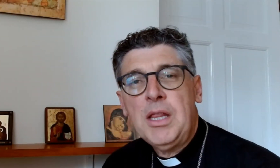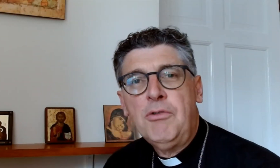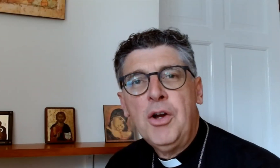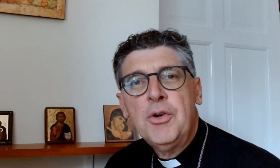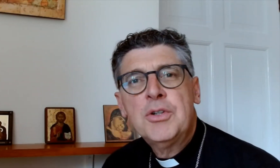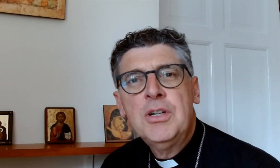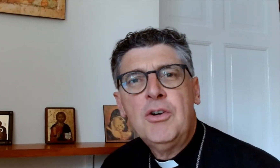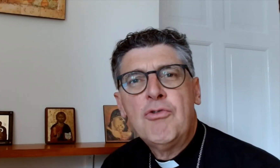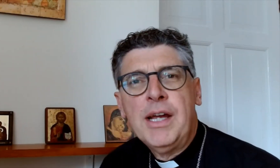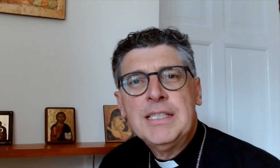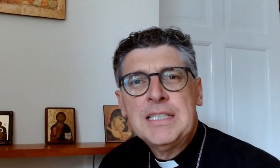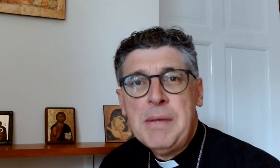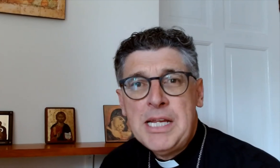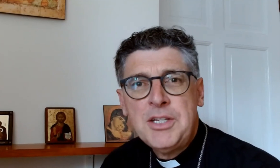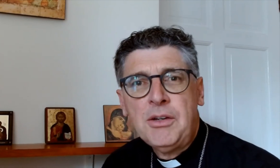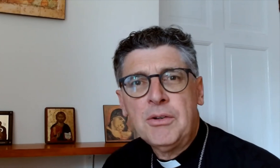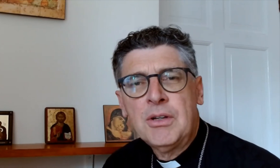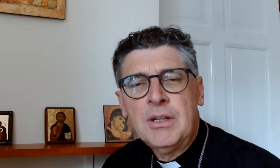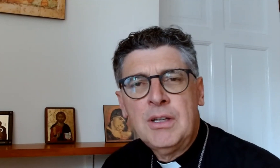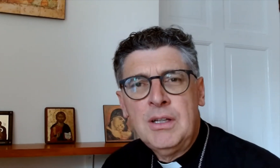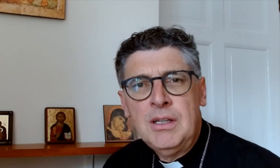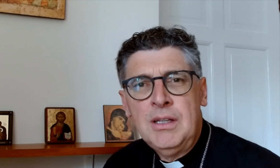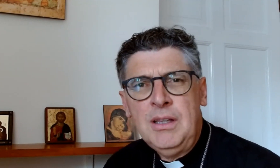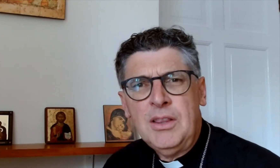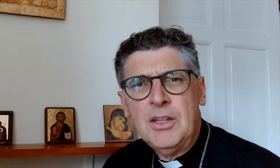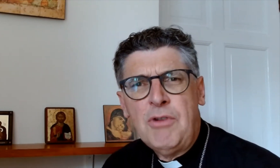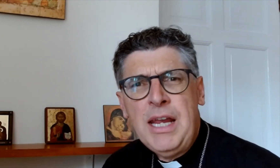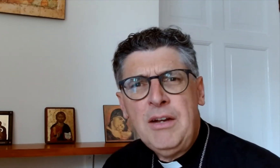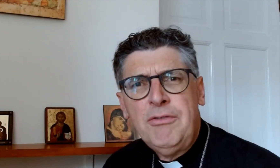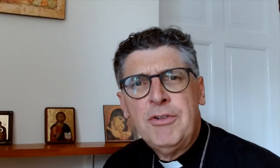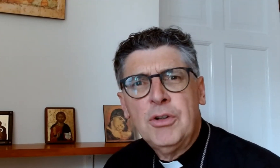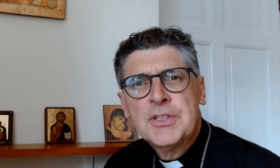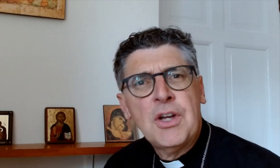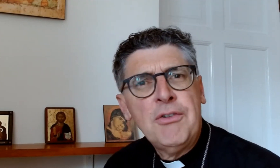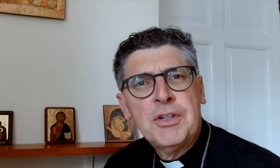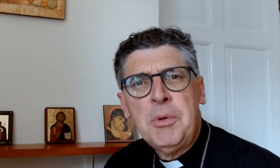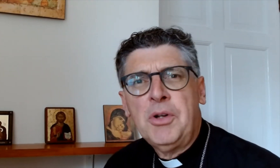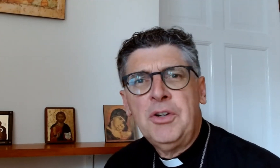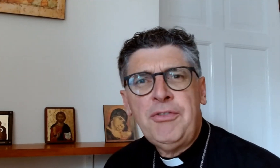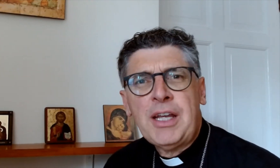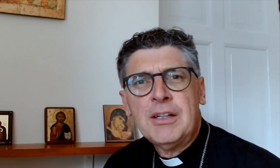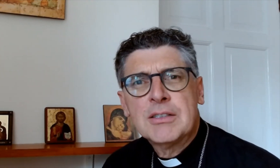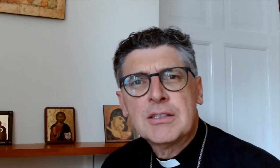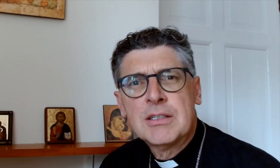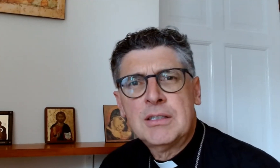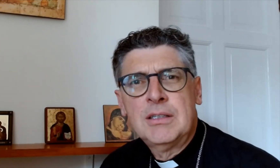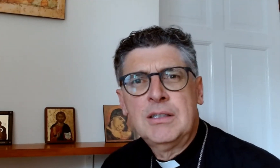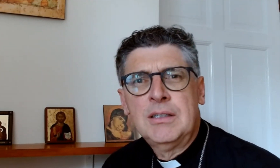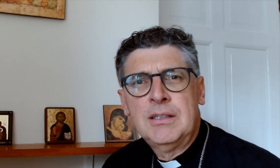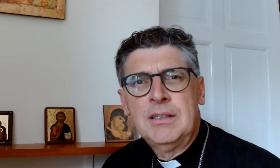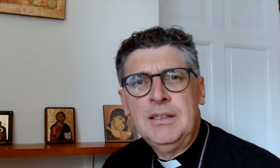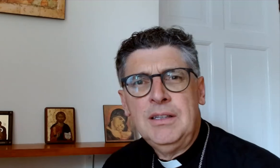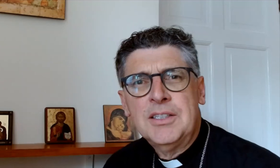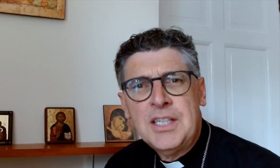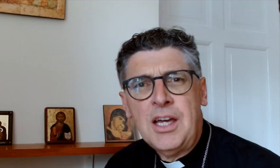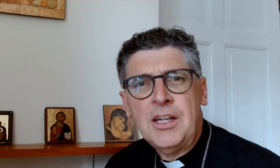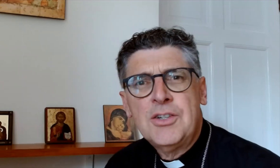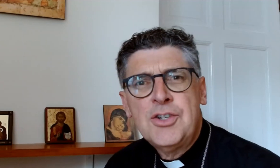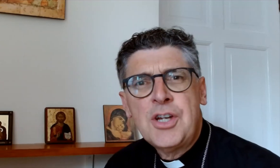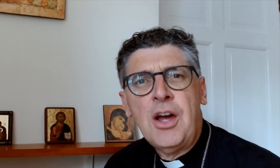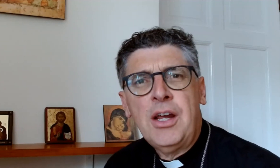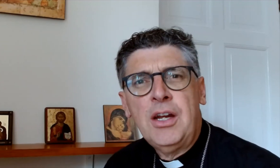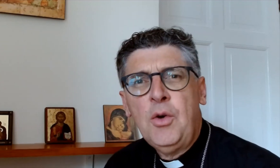May the road rise to meet you, the rain fall soft upon your fields, the